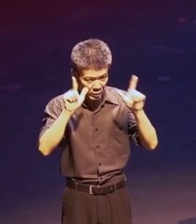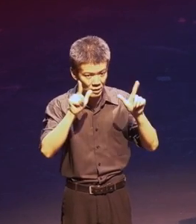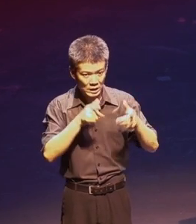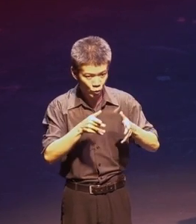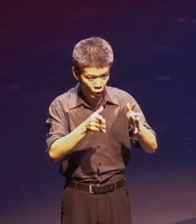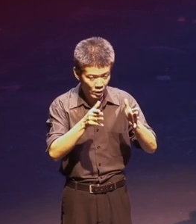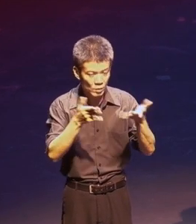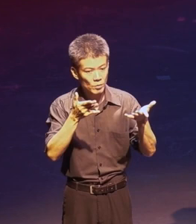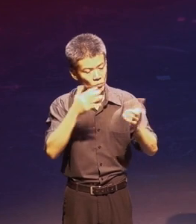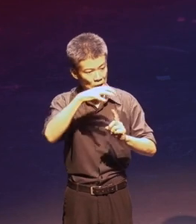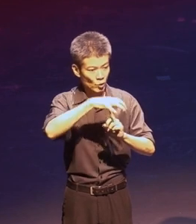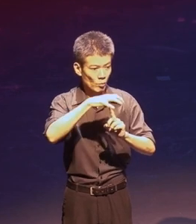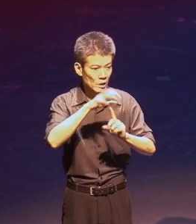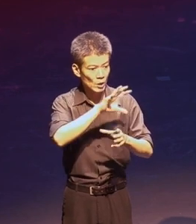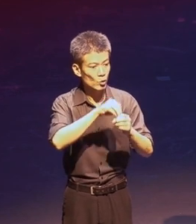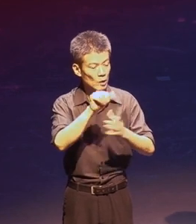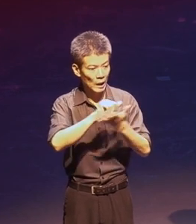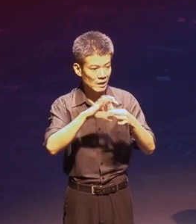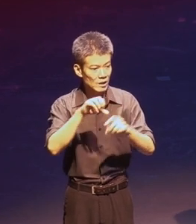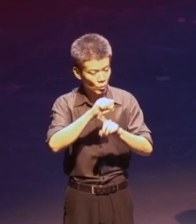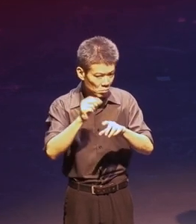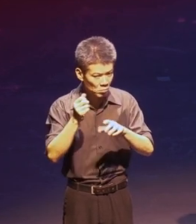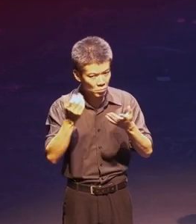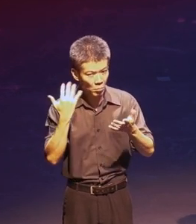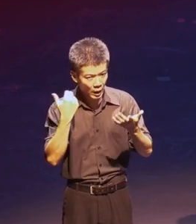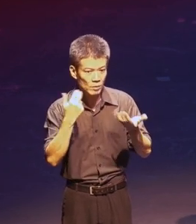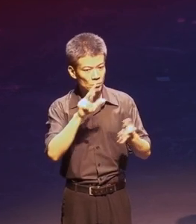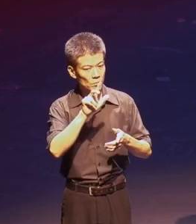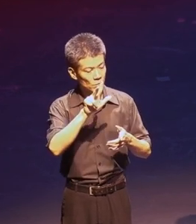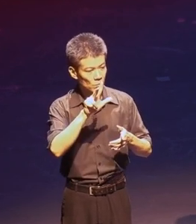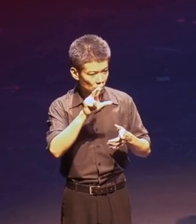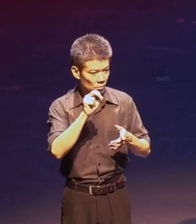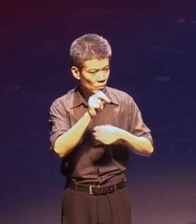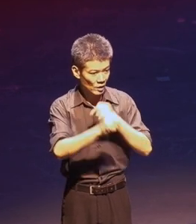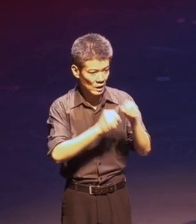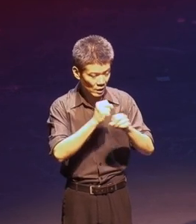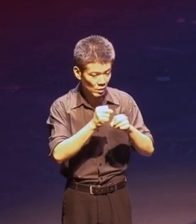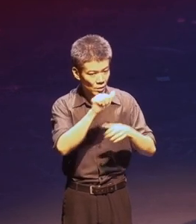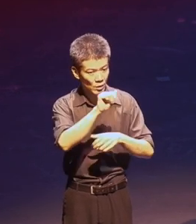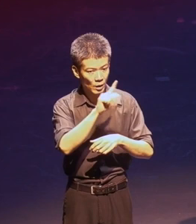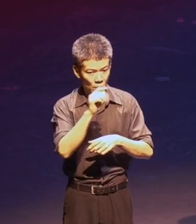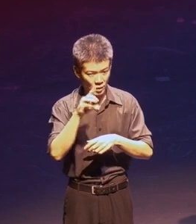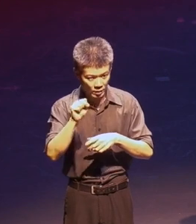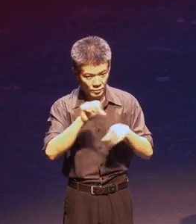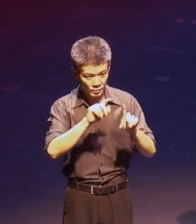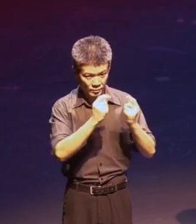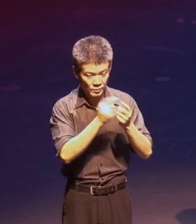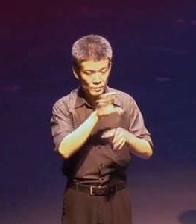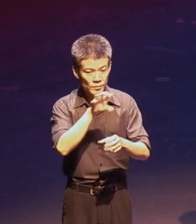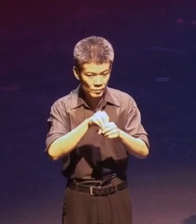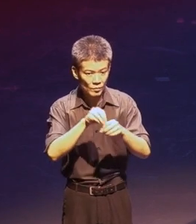say, championing inclusive arts in Singapore over the past 3 decades. The Art Disney's team's work